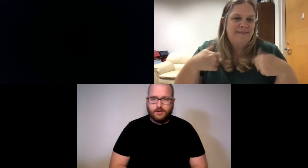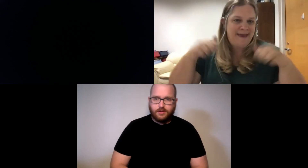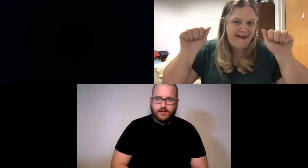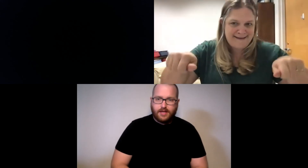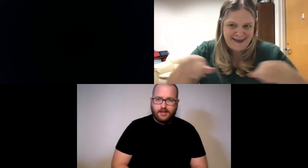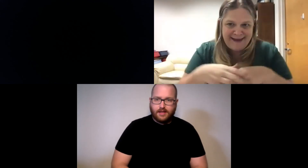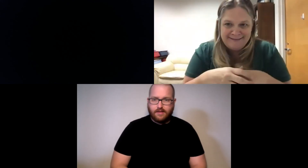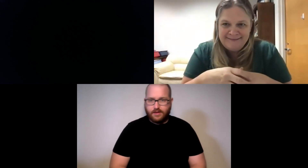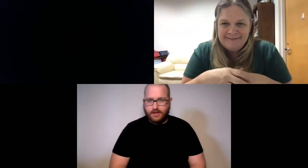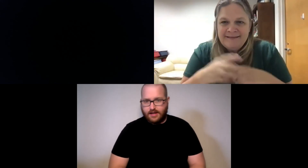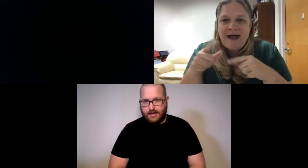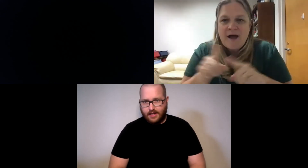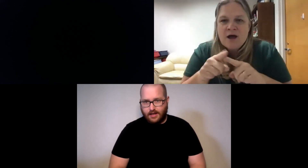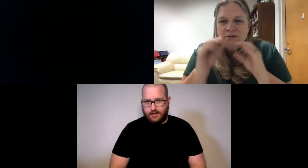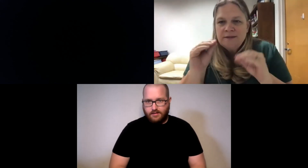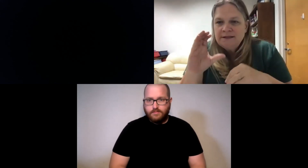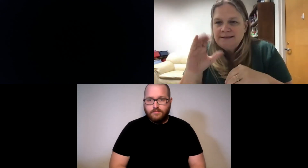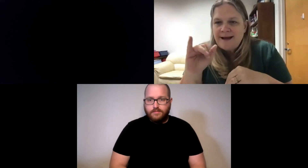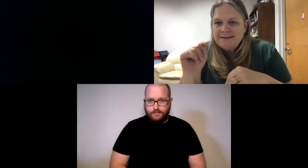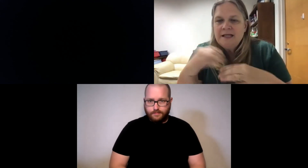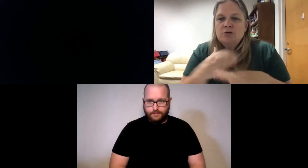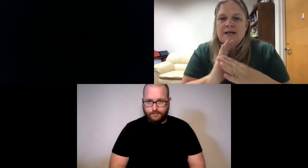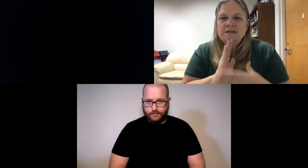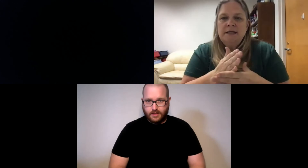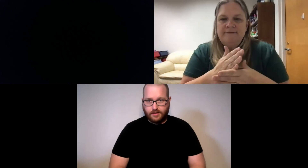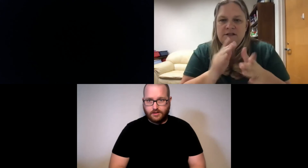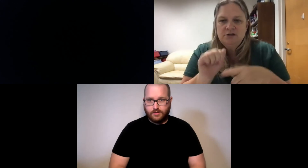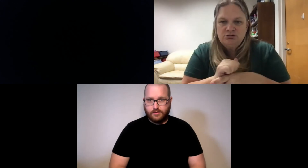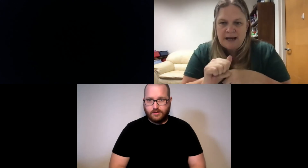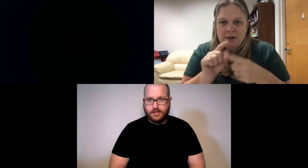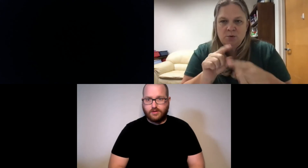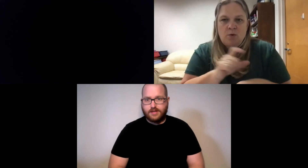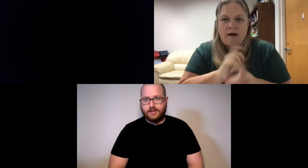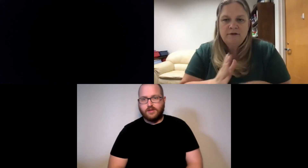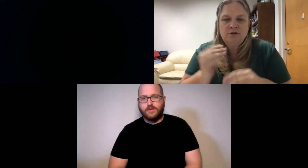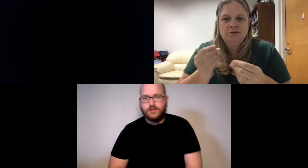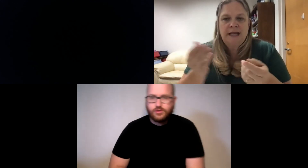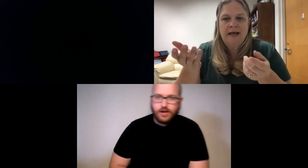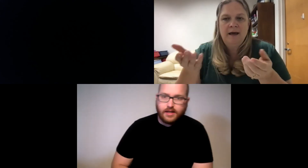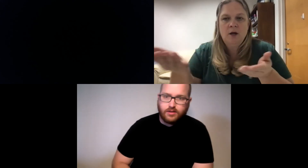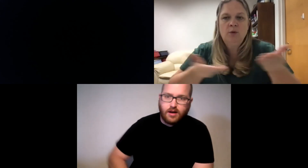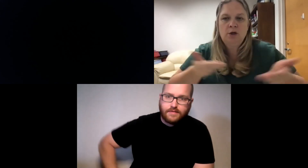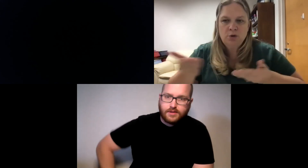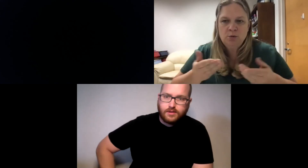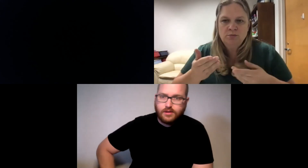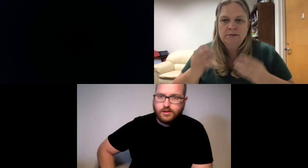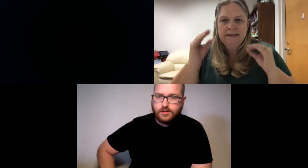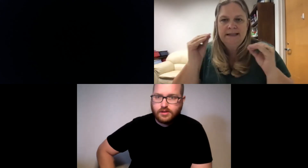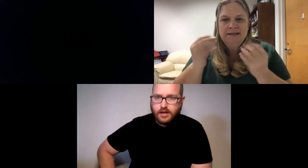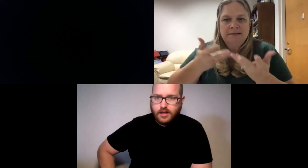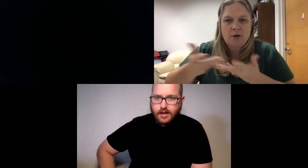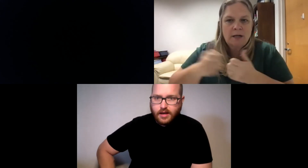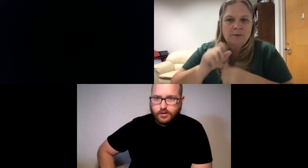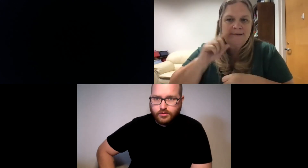I'm here to learn anything and everything I can. I also teach crisis intervention training to